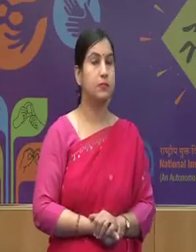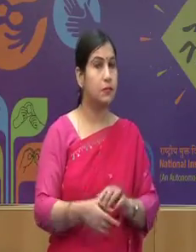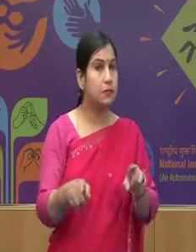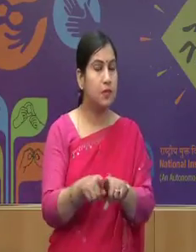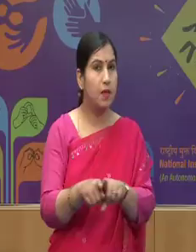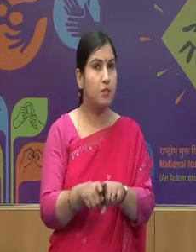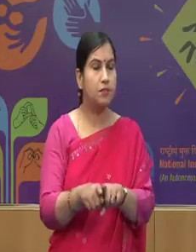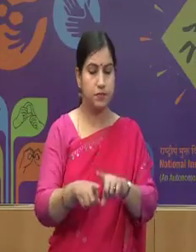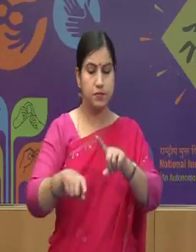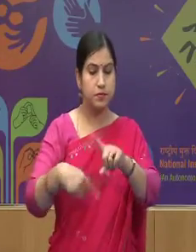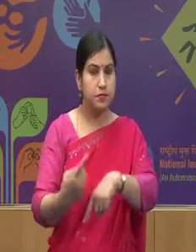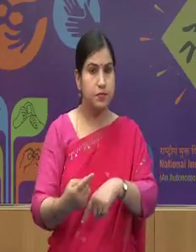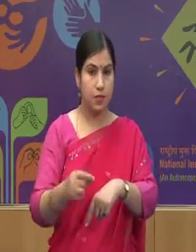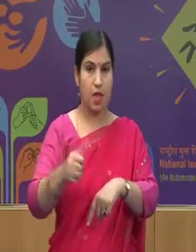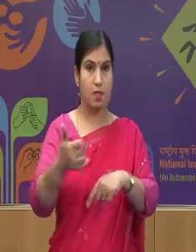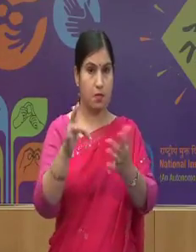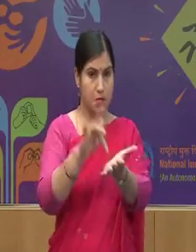An extermination camp was a place